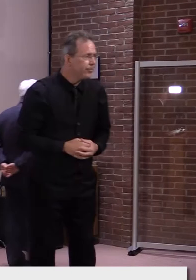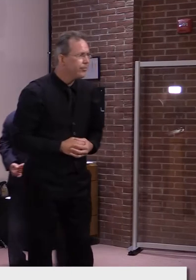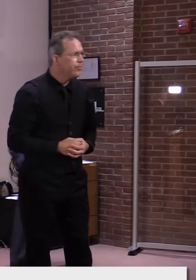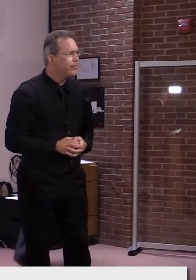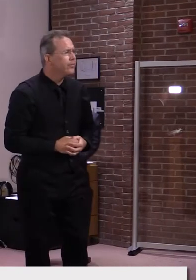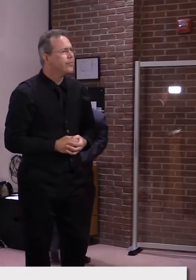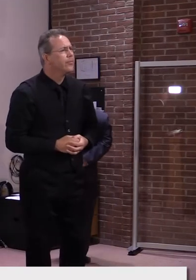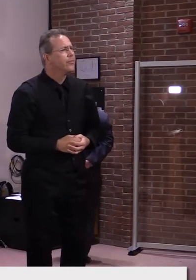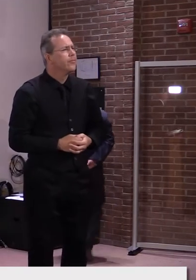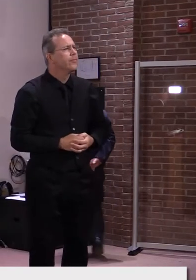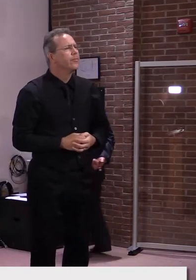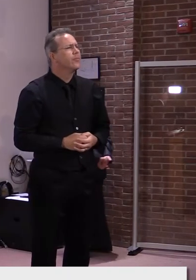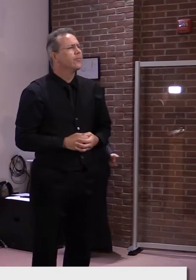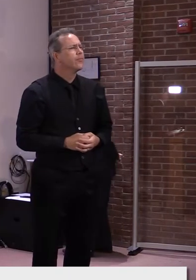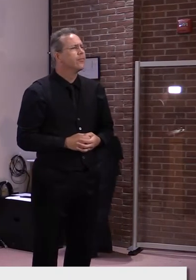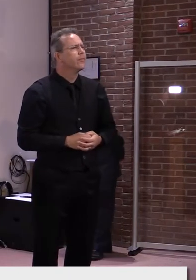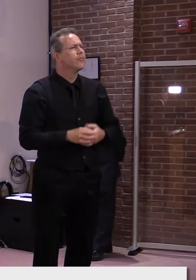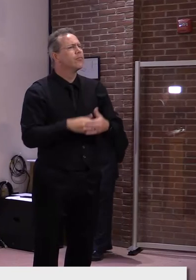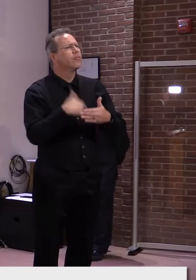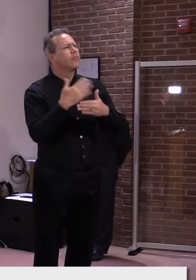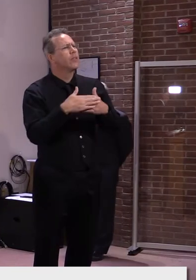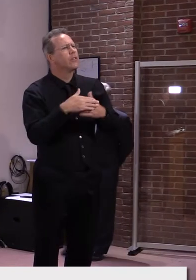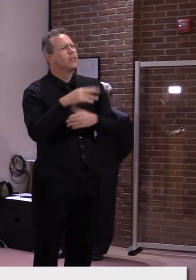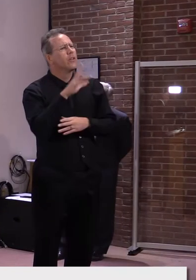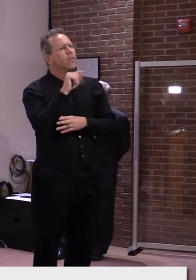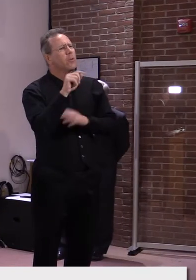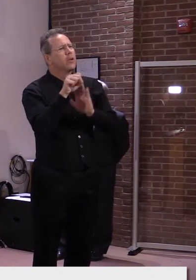Guy Page, Chronicle of the Vermont State House.